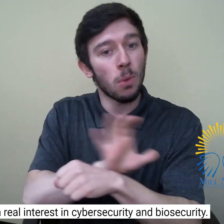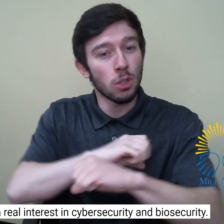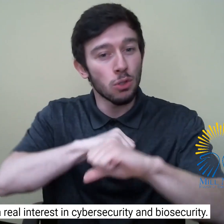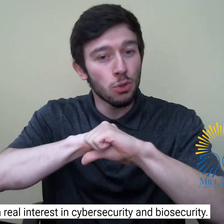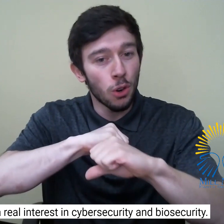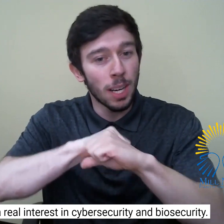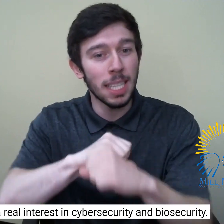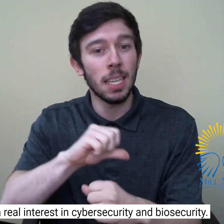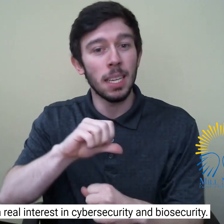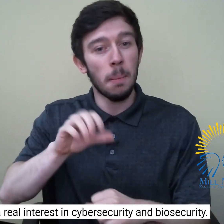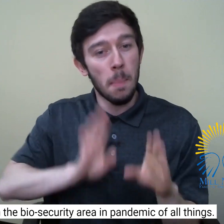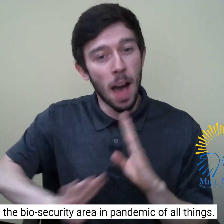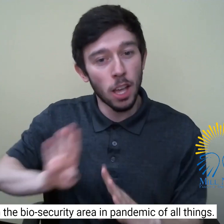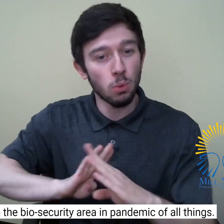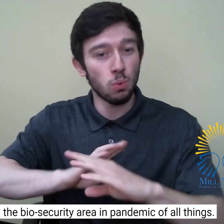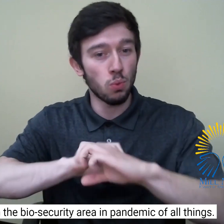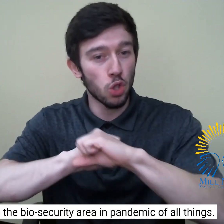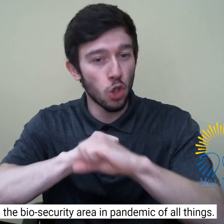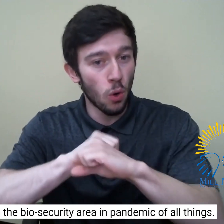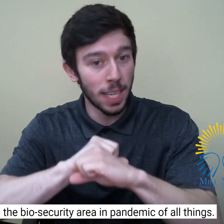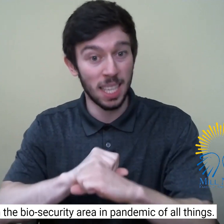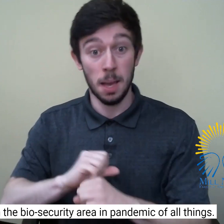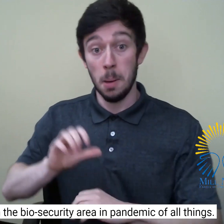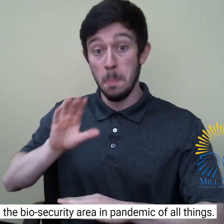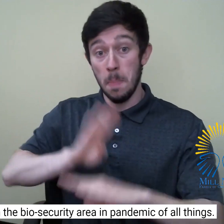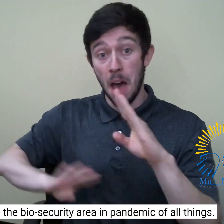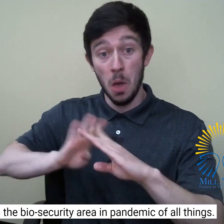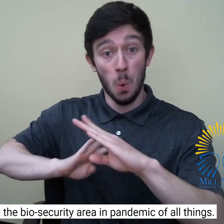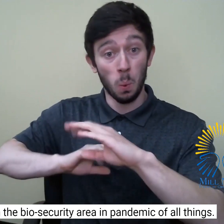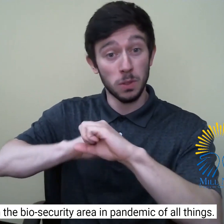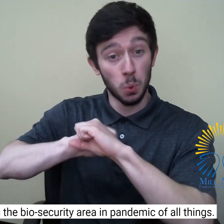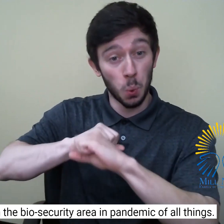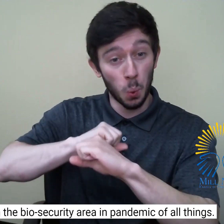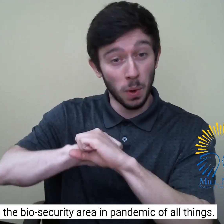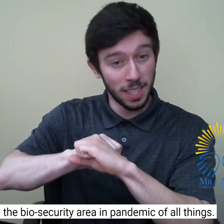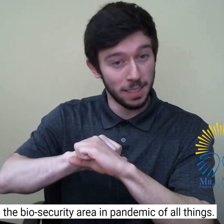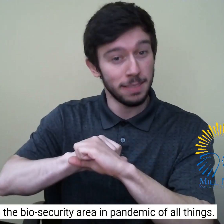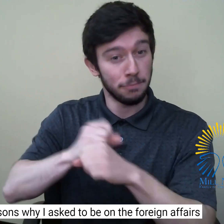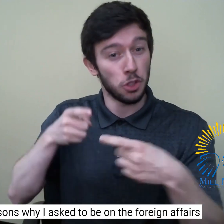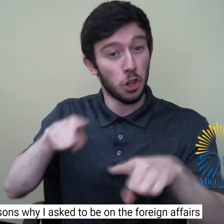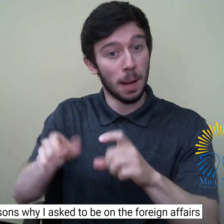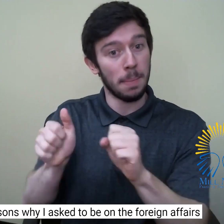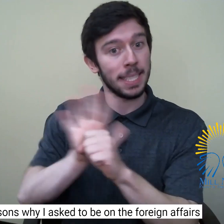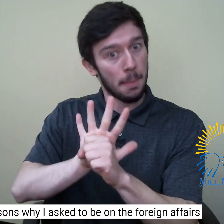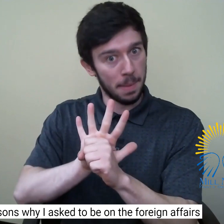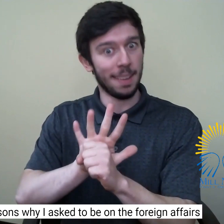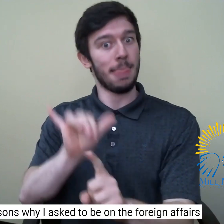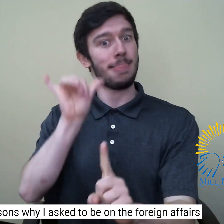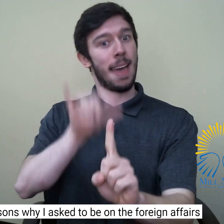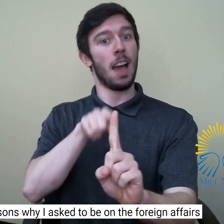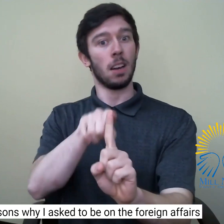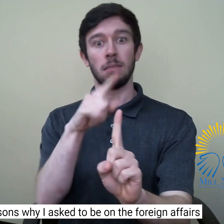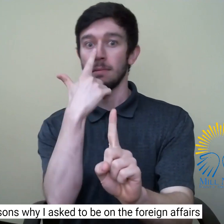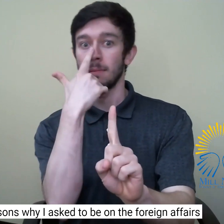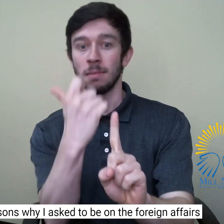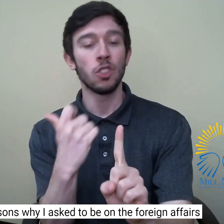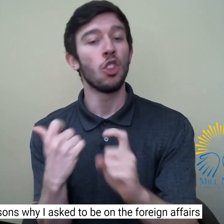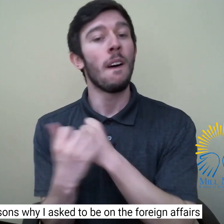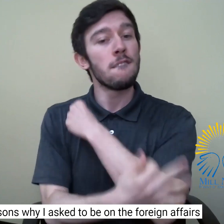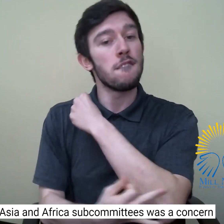and biosecurity, and specifically in the biosecurity area in pandemic of all things. One of the reasons why I asked to be on the Foreign Affairs